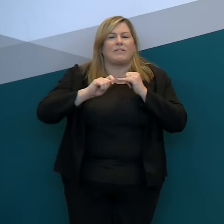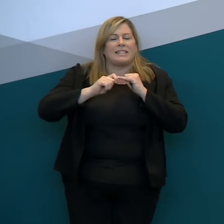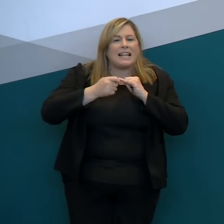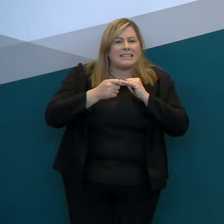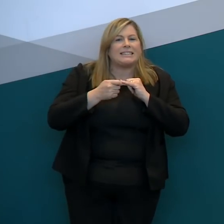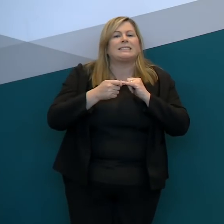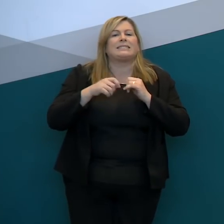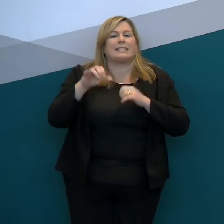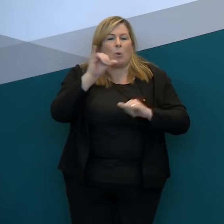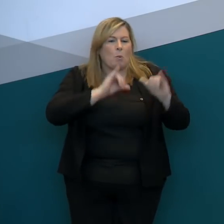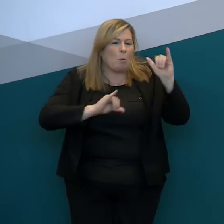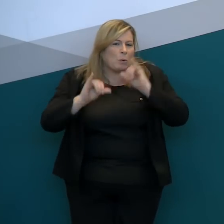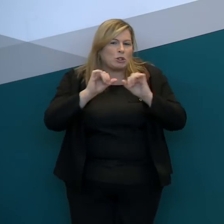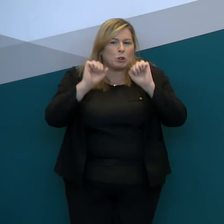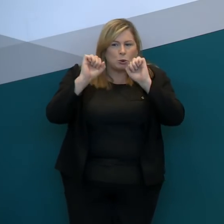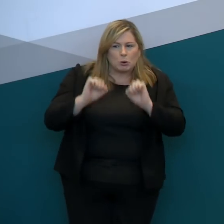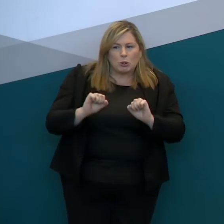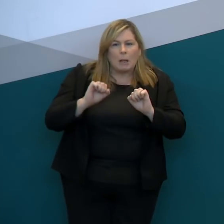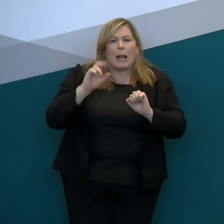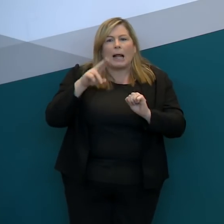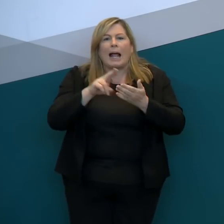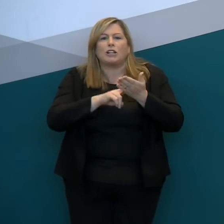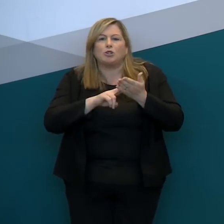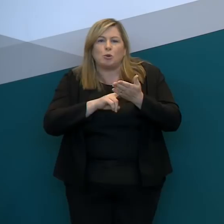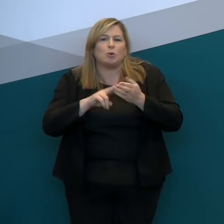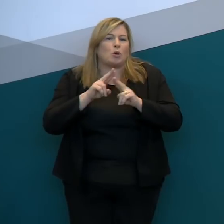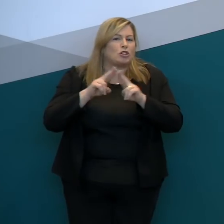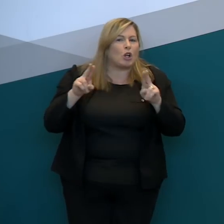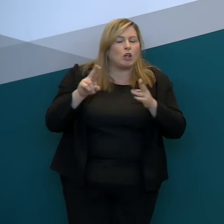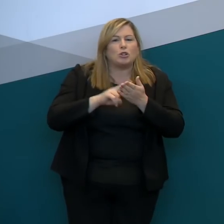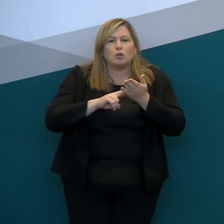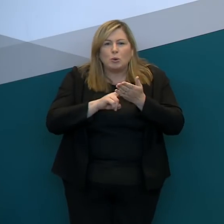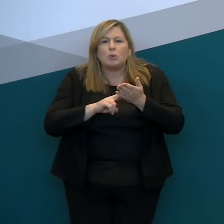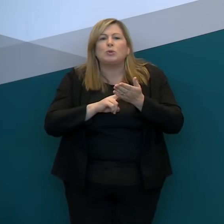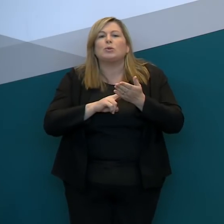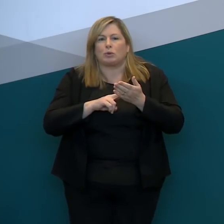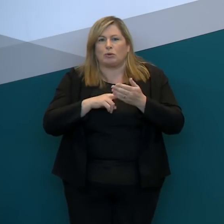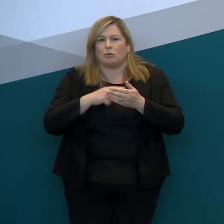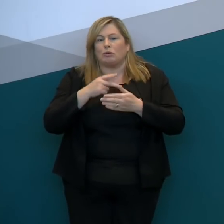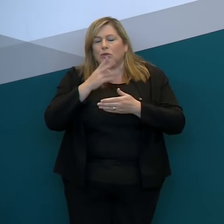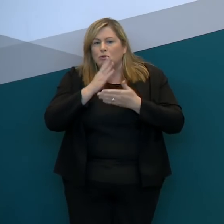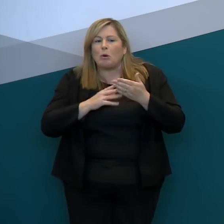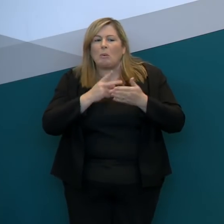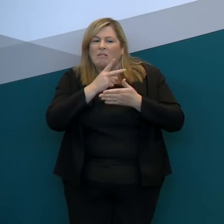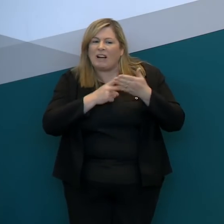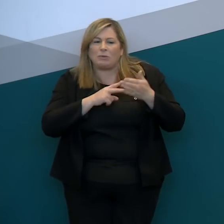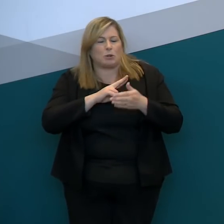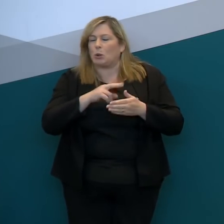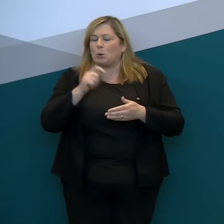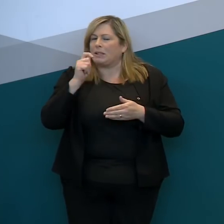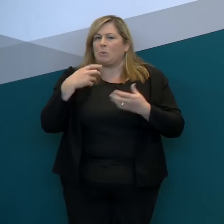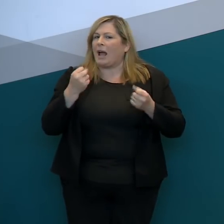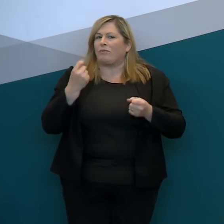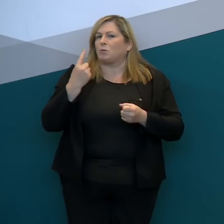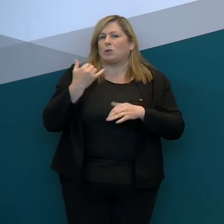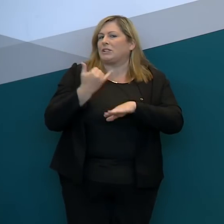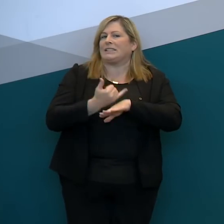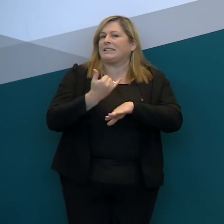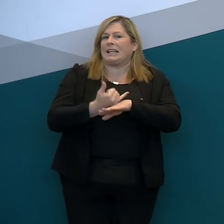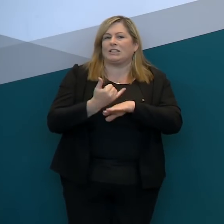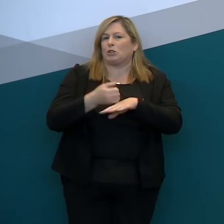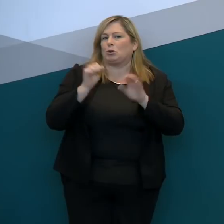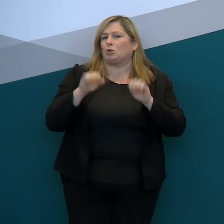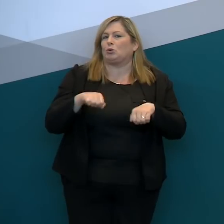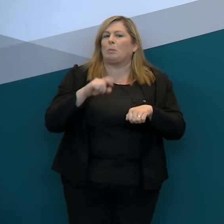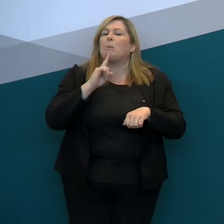which ones might or might not find value. We don't think we're at a point yet where we can recommend a test, but we're getting